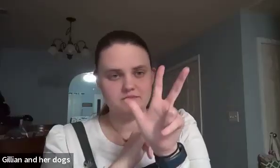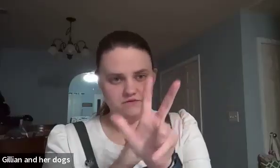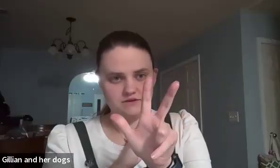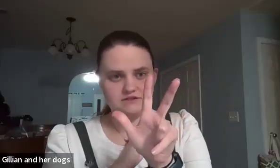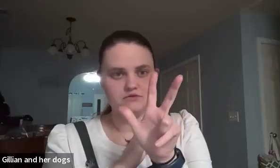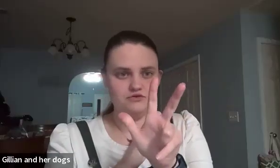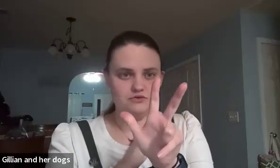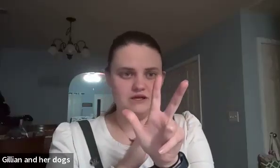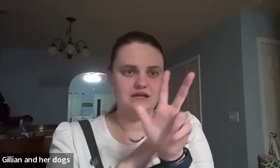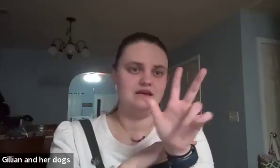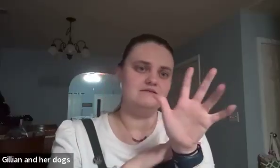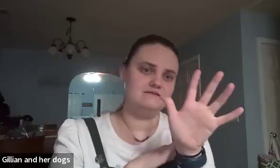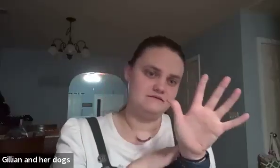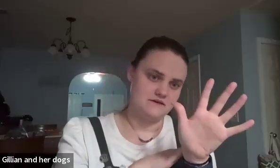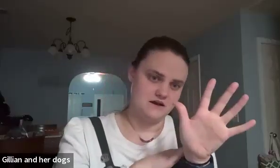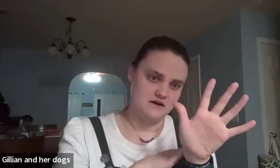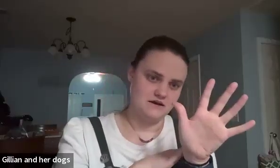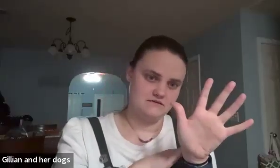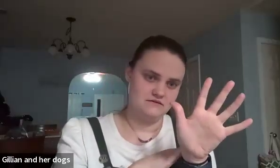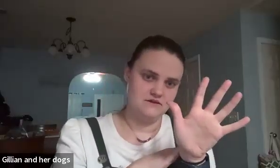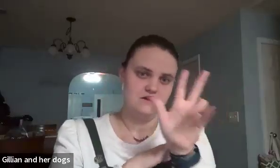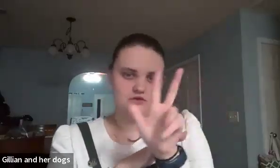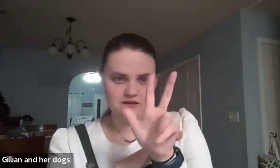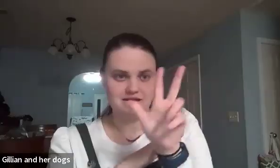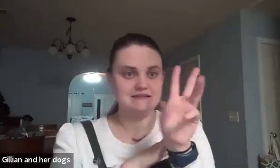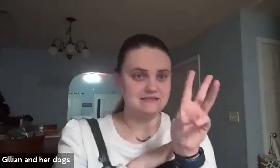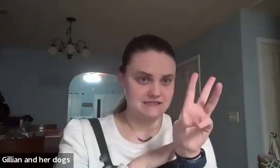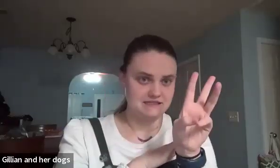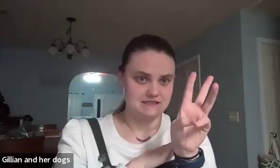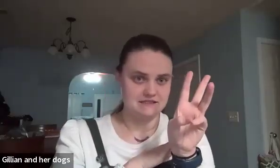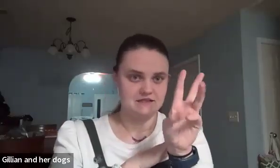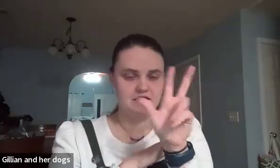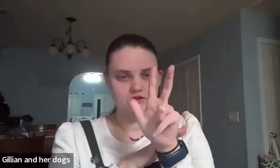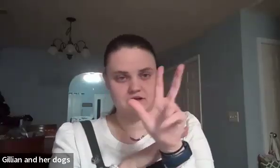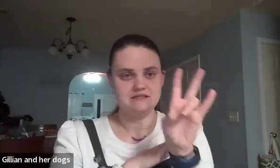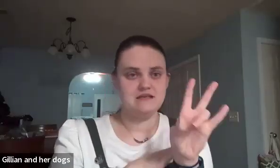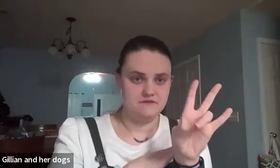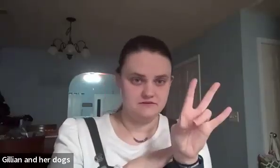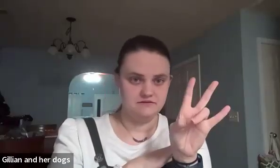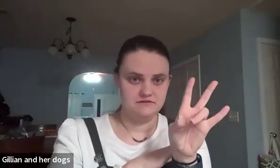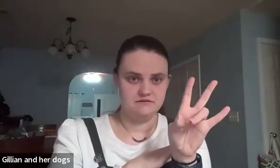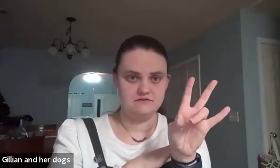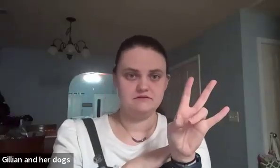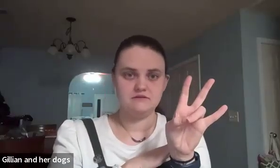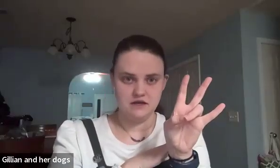the first. So 3, 5, 3, 6, 3, 7.